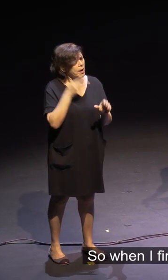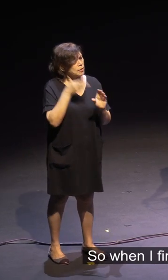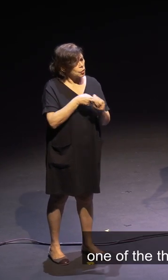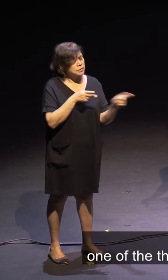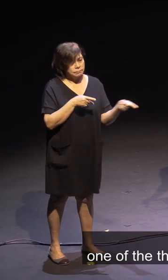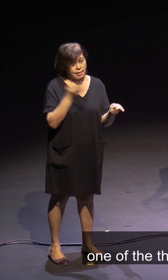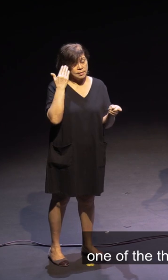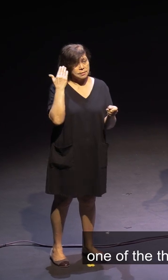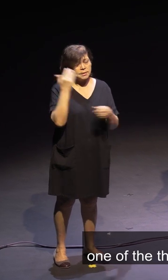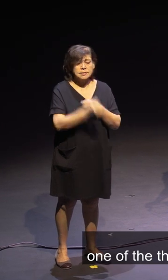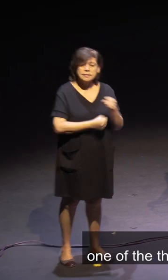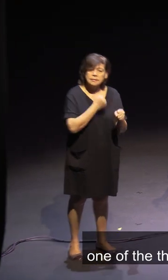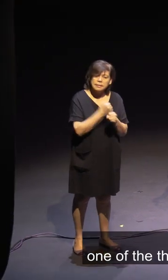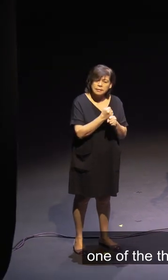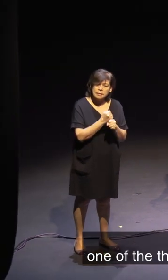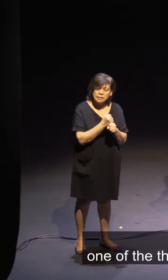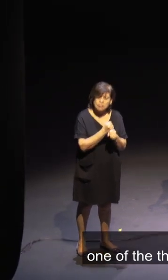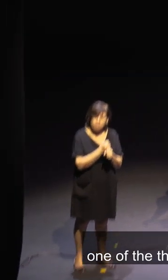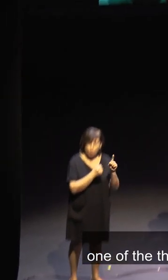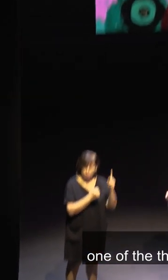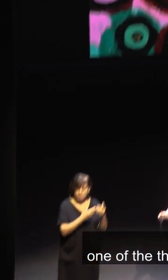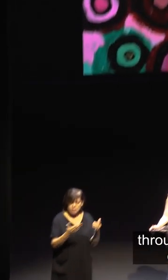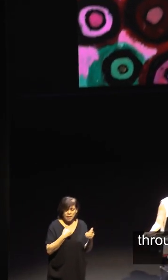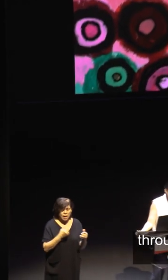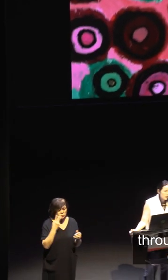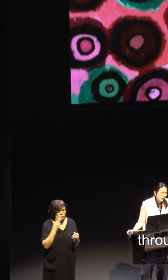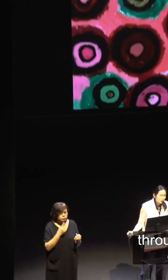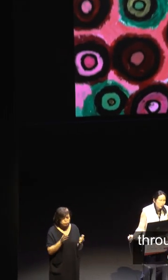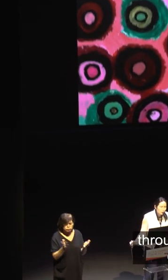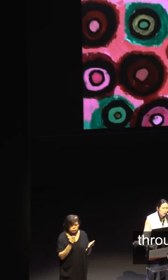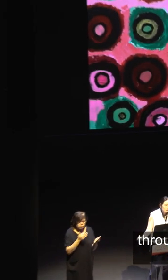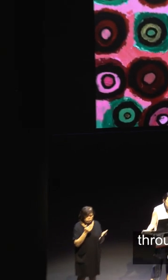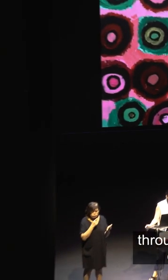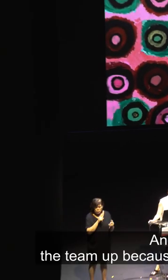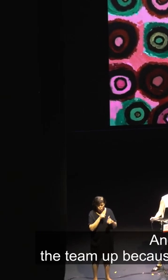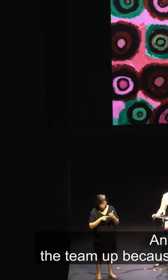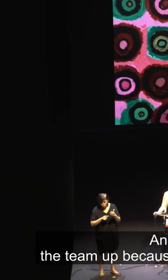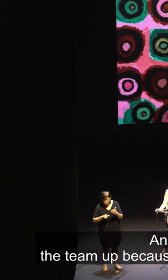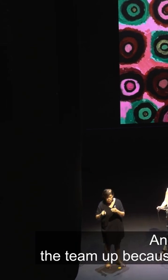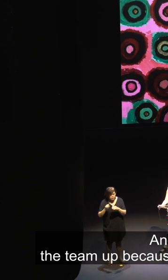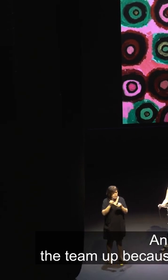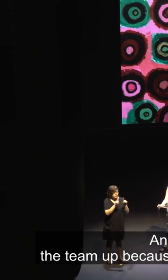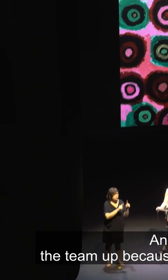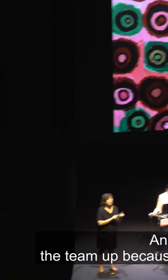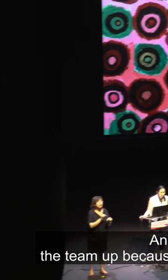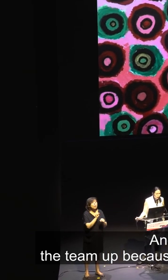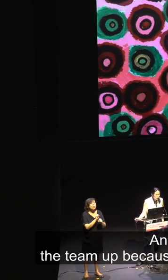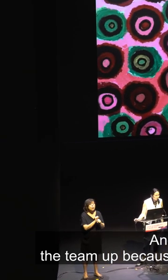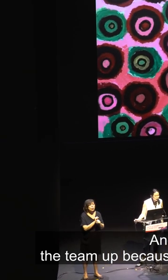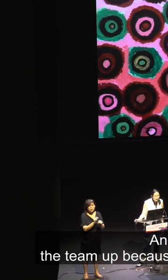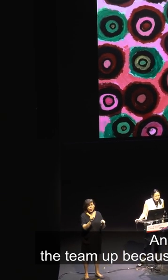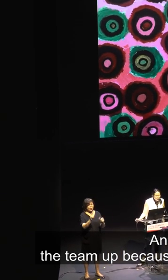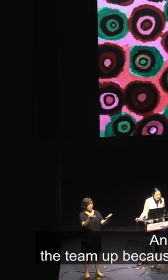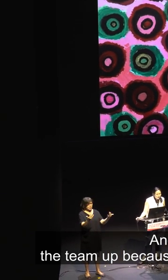ArtDis last year, one of the things I did was to actually go through the full inventory of all the works. And I think I stressed the team out because I said, where are